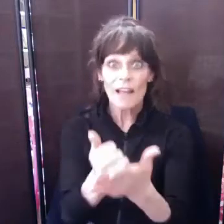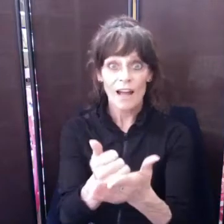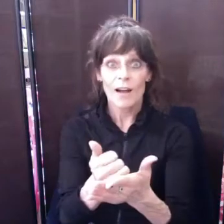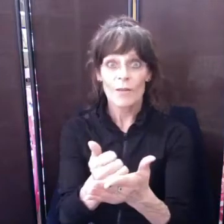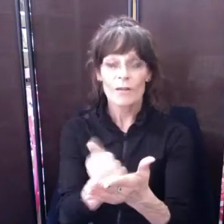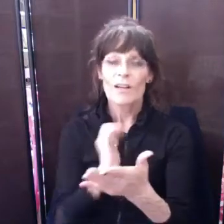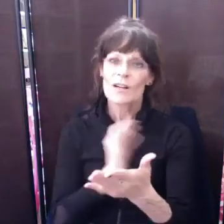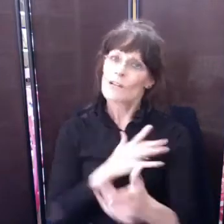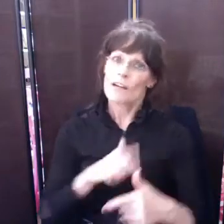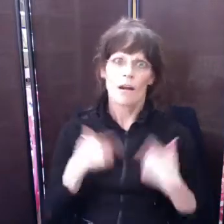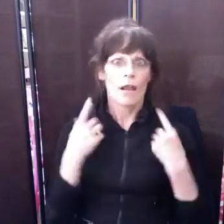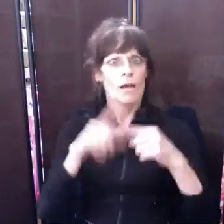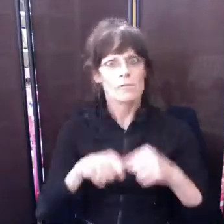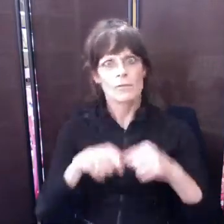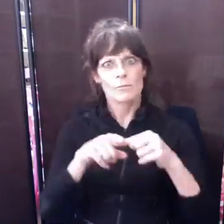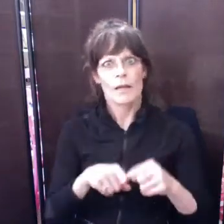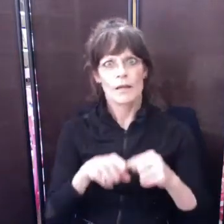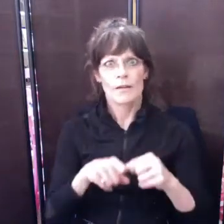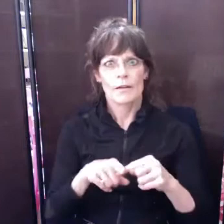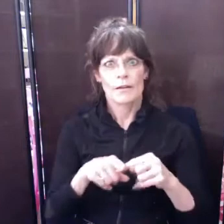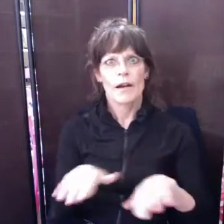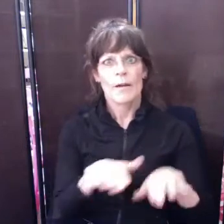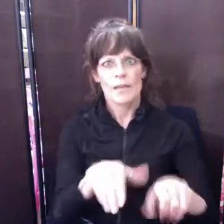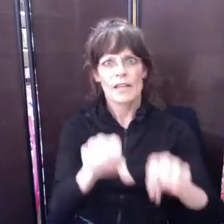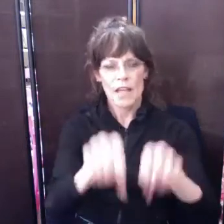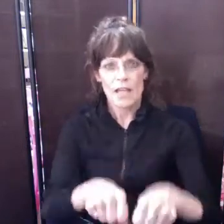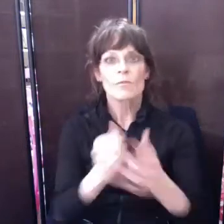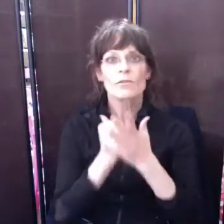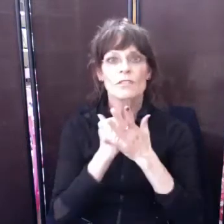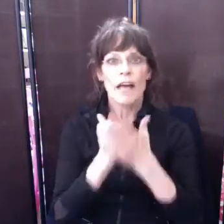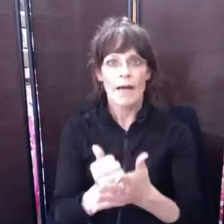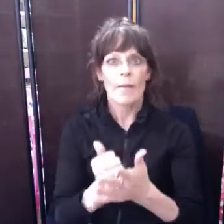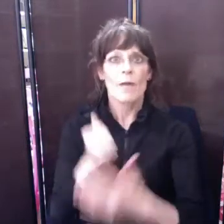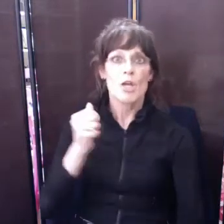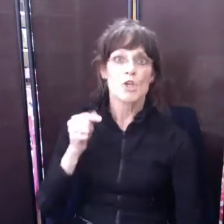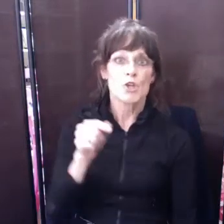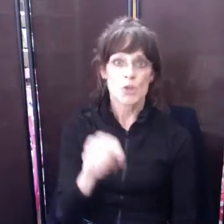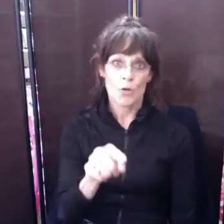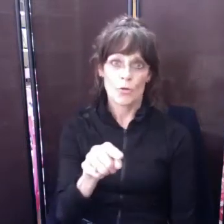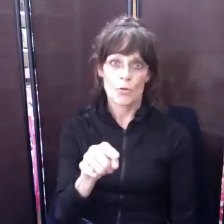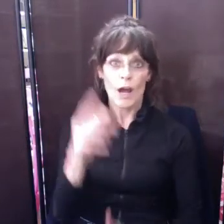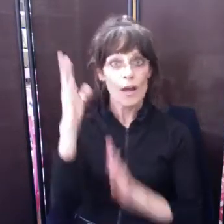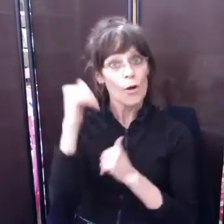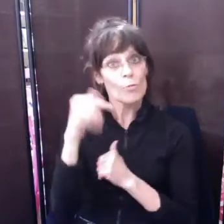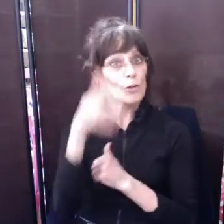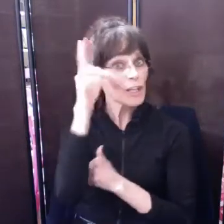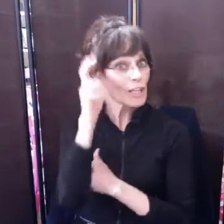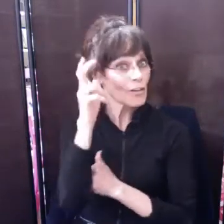lives depend on being able to help you. I hope that you're hearing what I have to say.